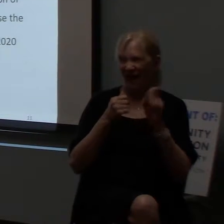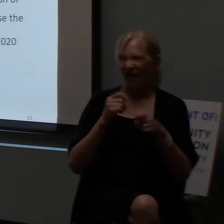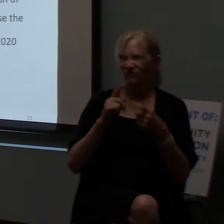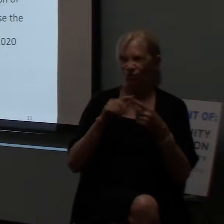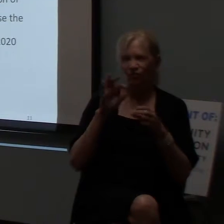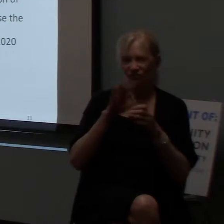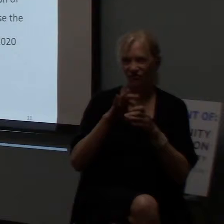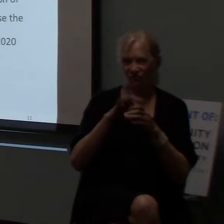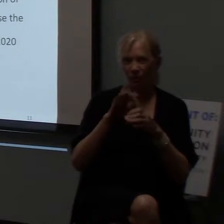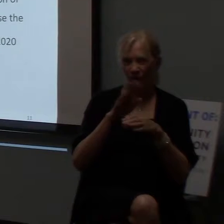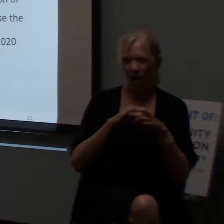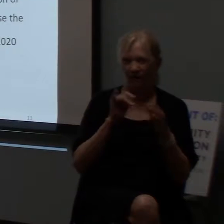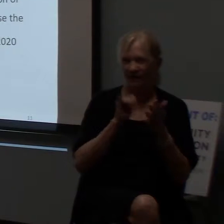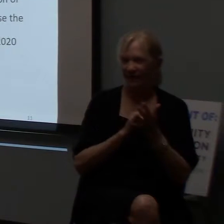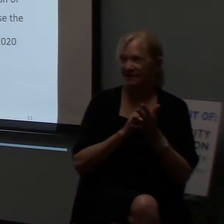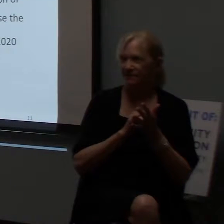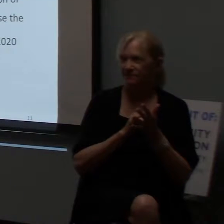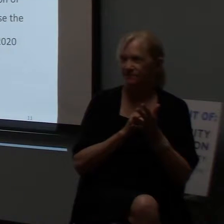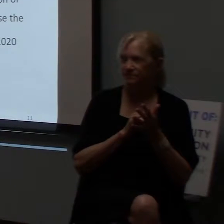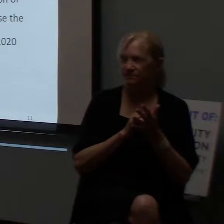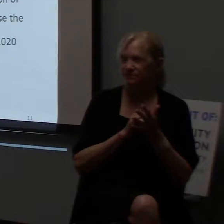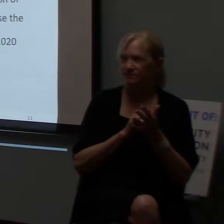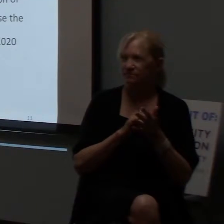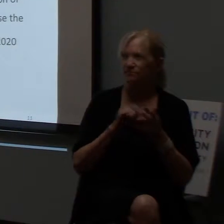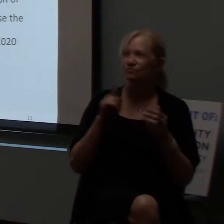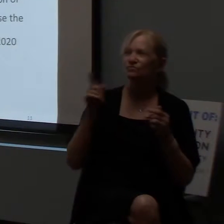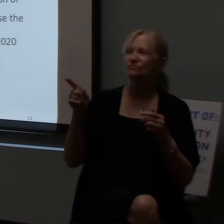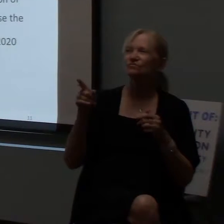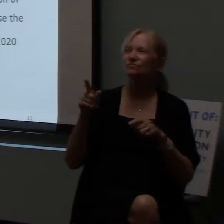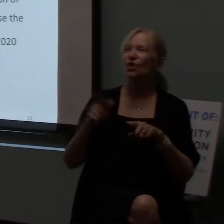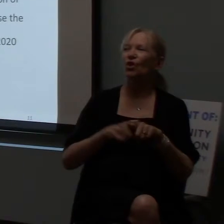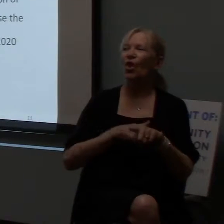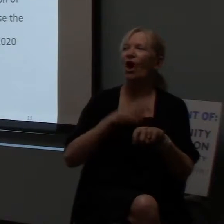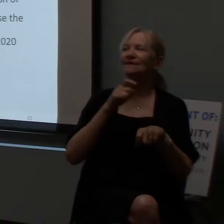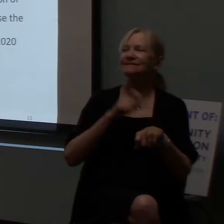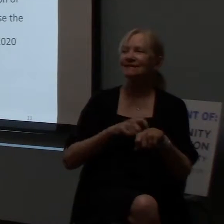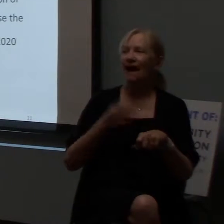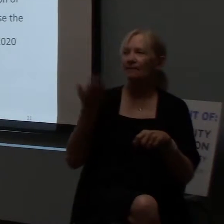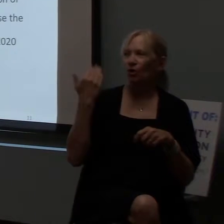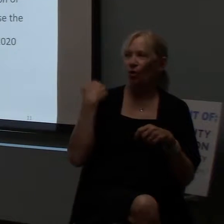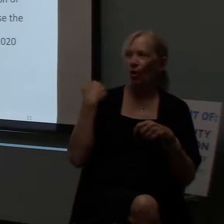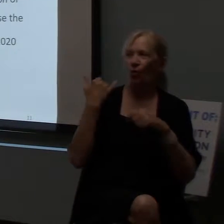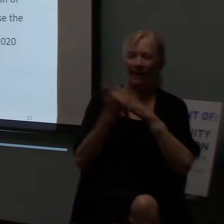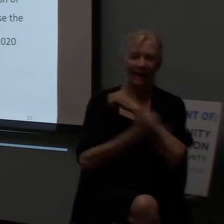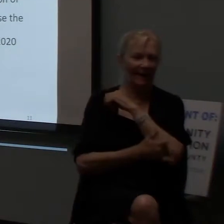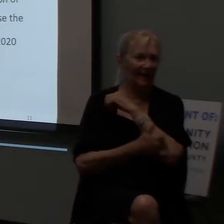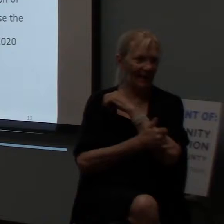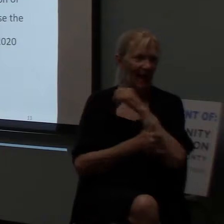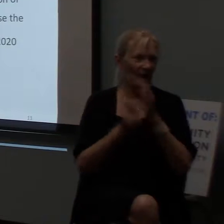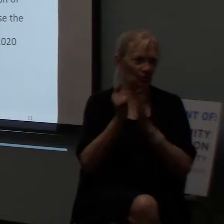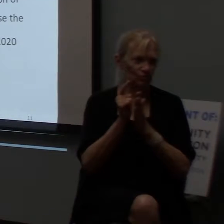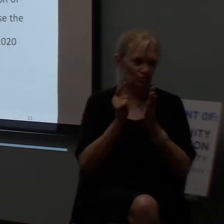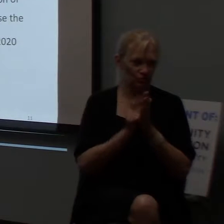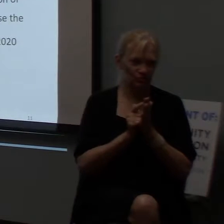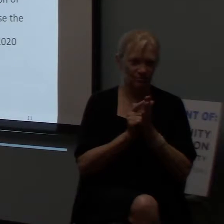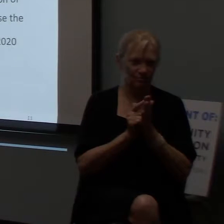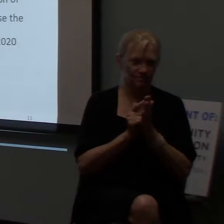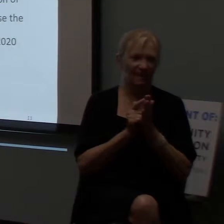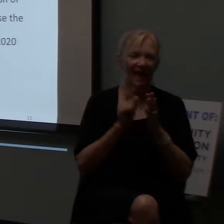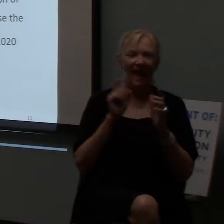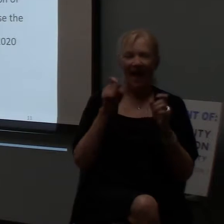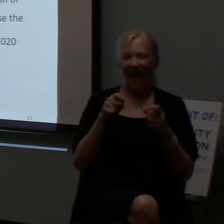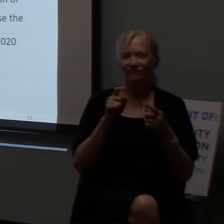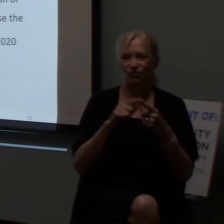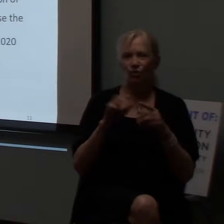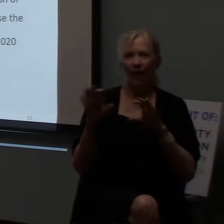I'm Right. only putting my long time ago county attorney hat on there. They have to act as a